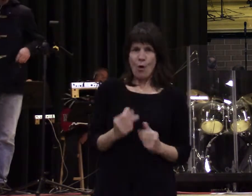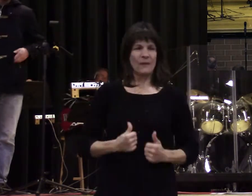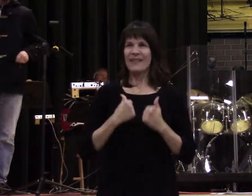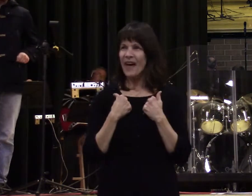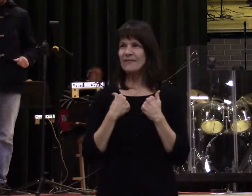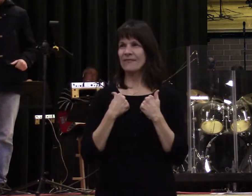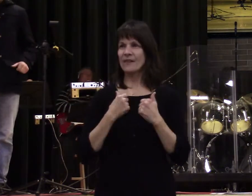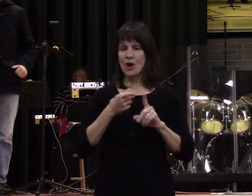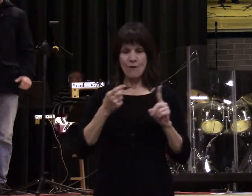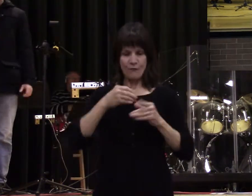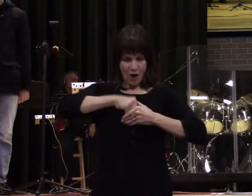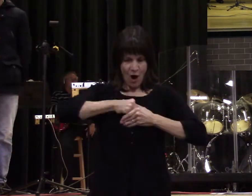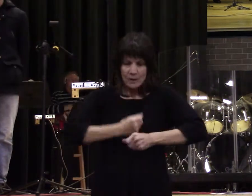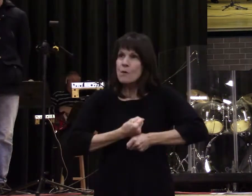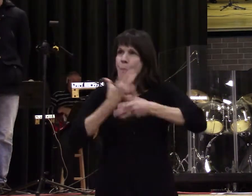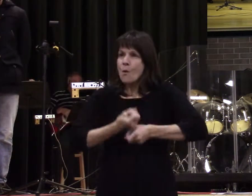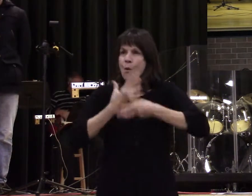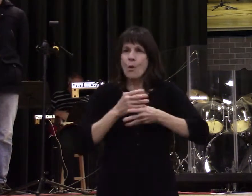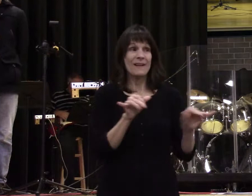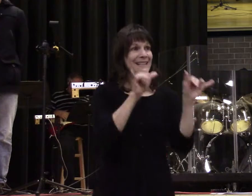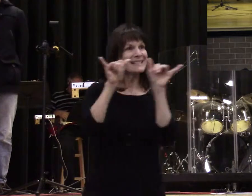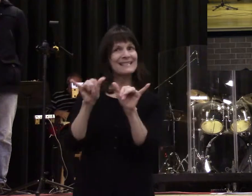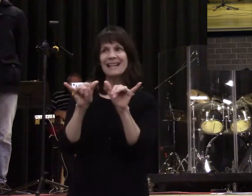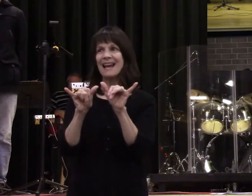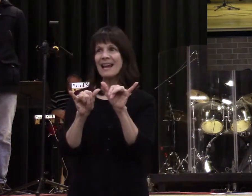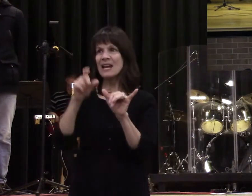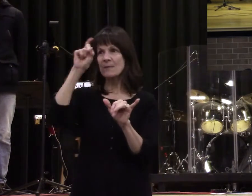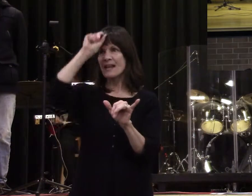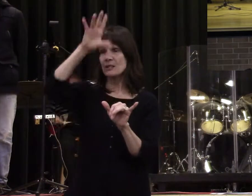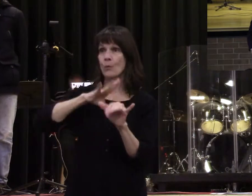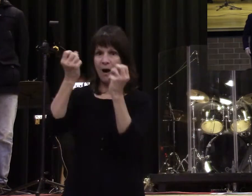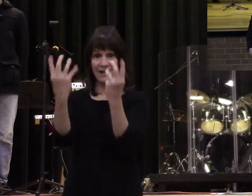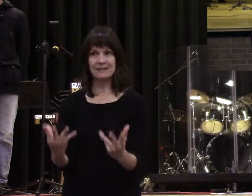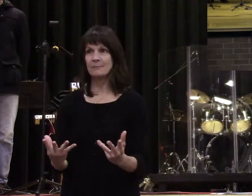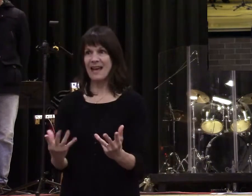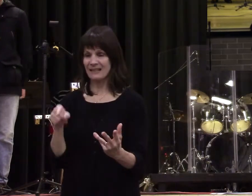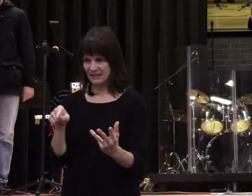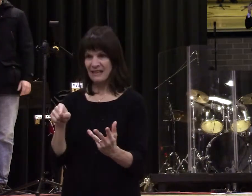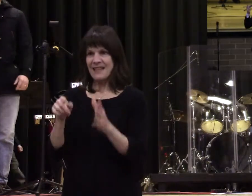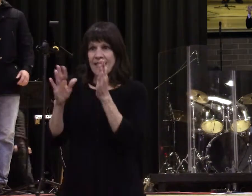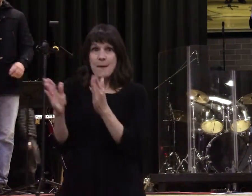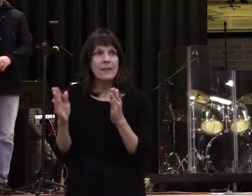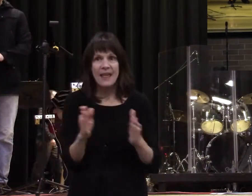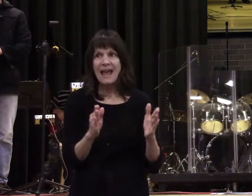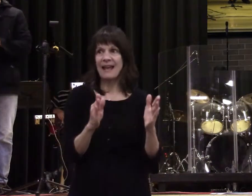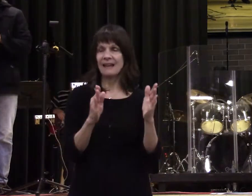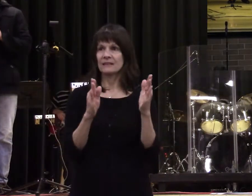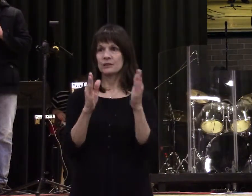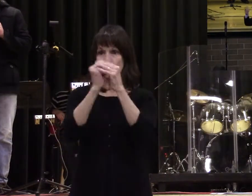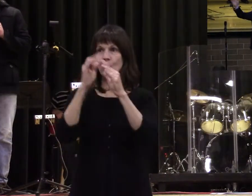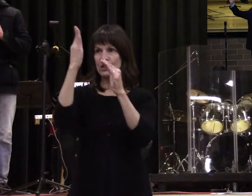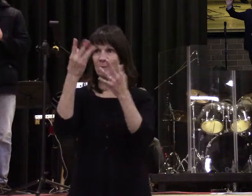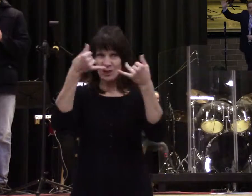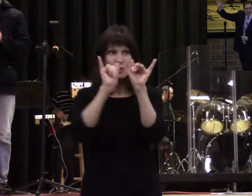You need to, like the wise men, they prepared to worship God. And you need to grow in your worship for God. You still love me?